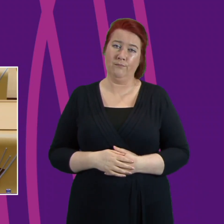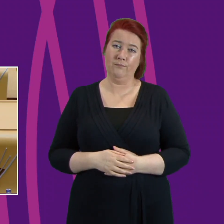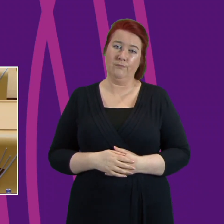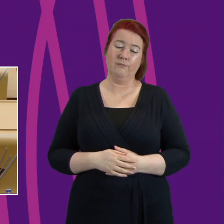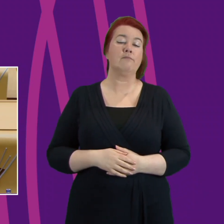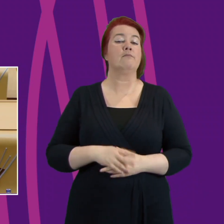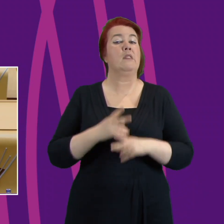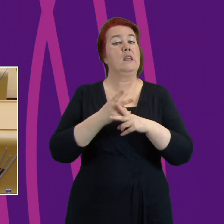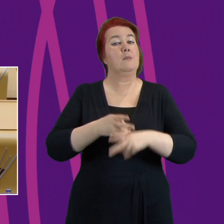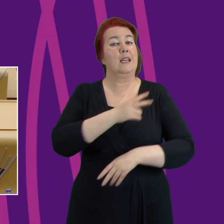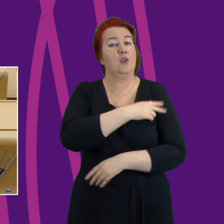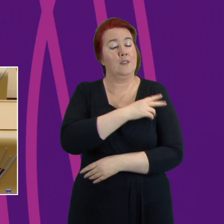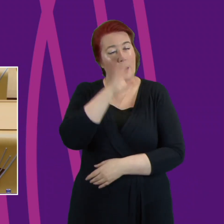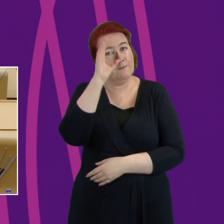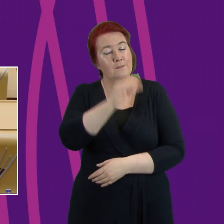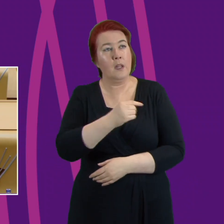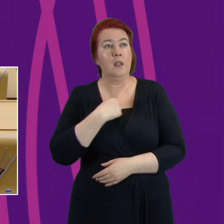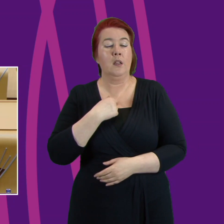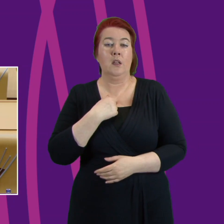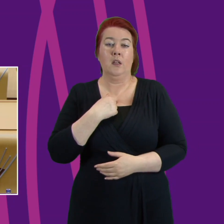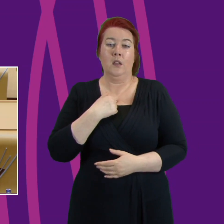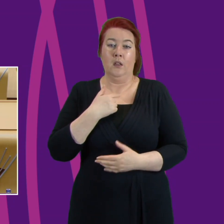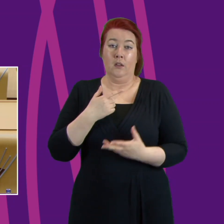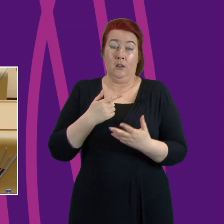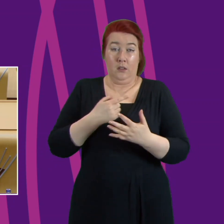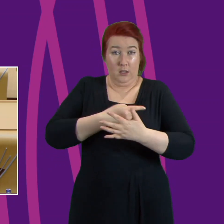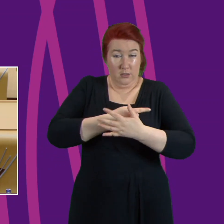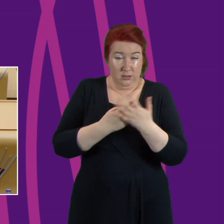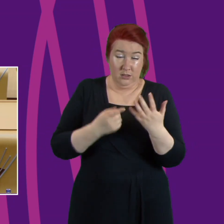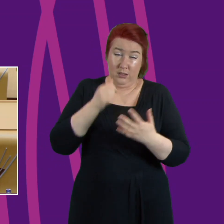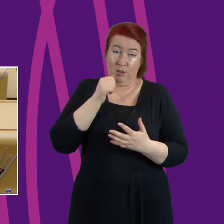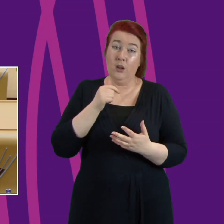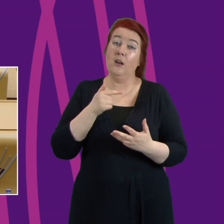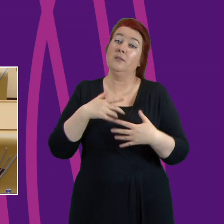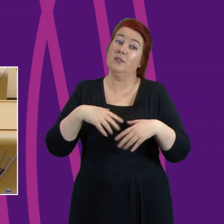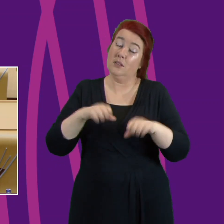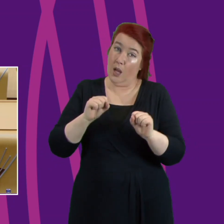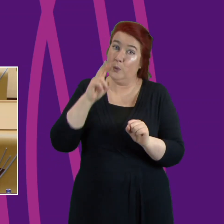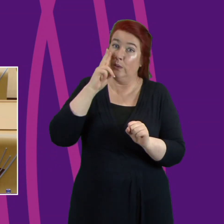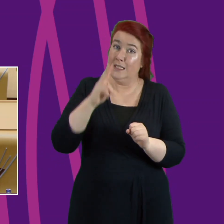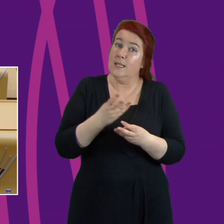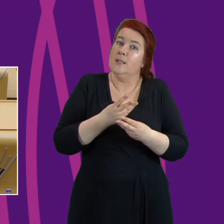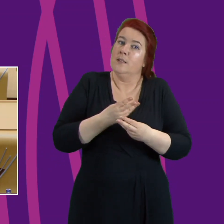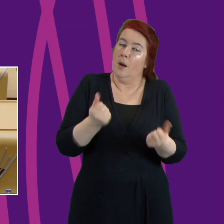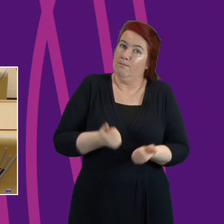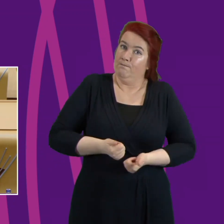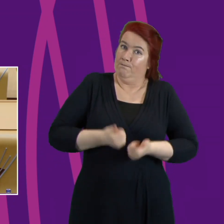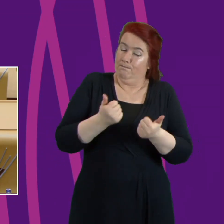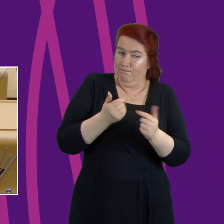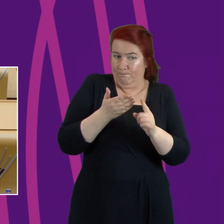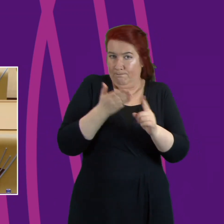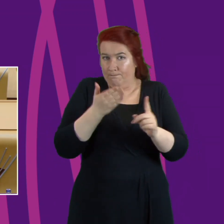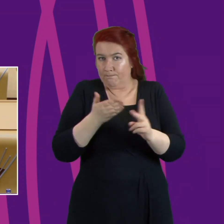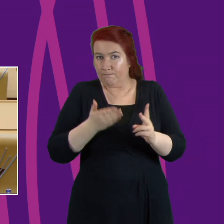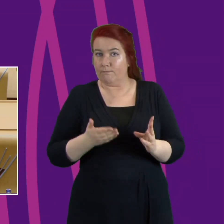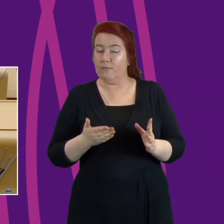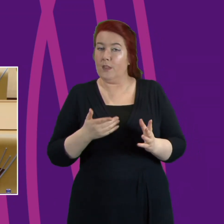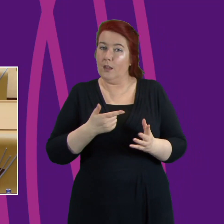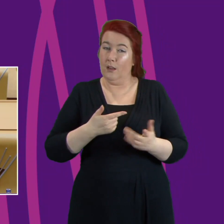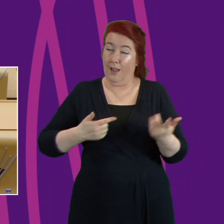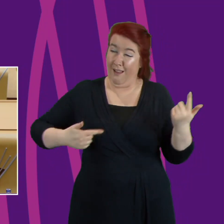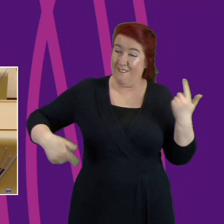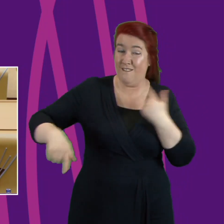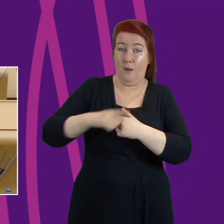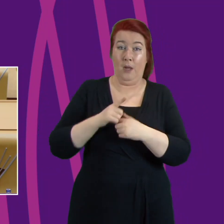Officer, notwithstanding all of that, we are starting to see some promising signs that the efforts and the sacrifices that the